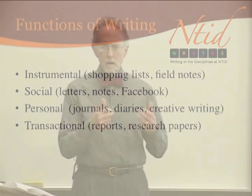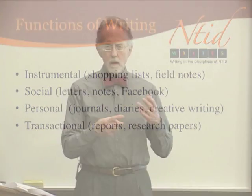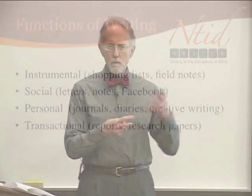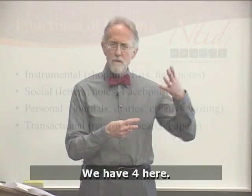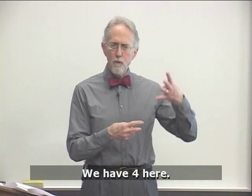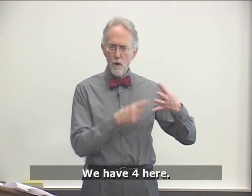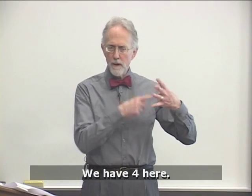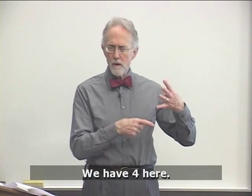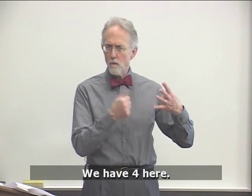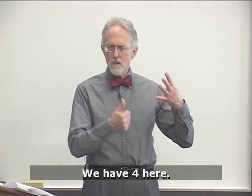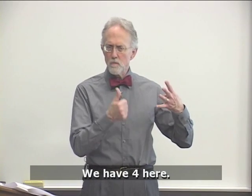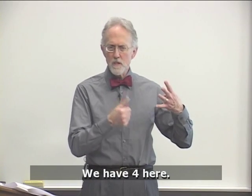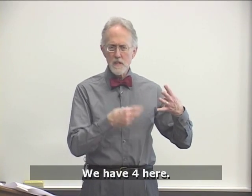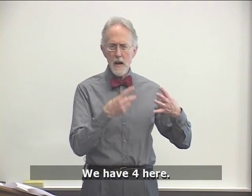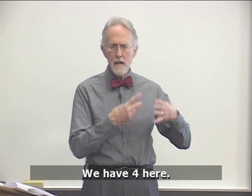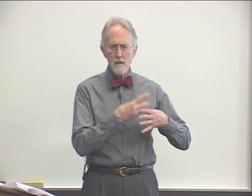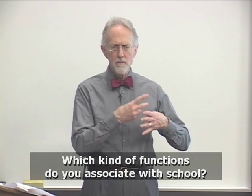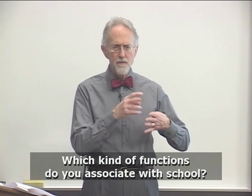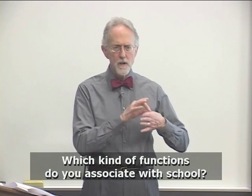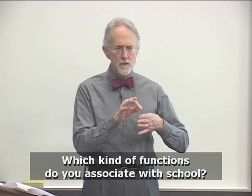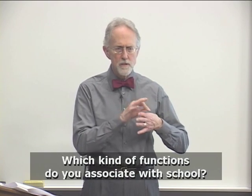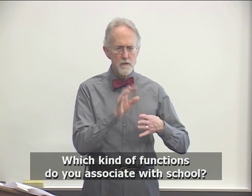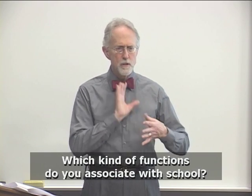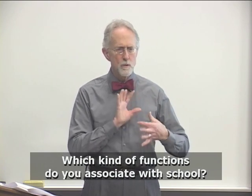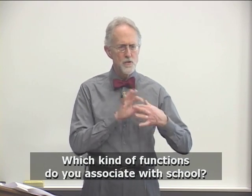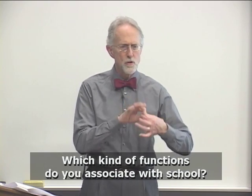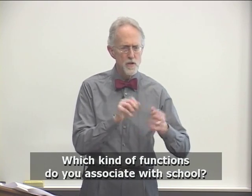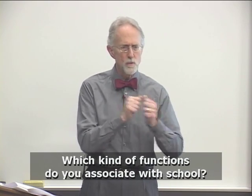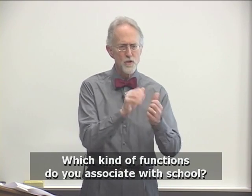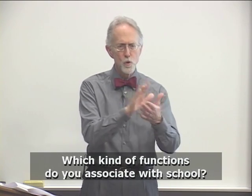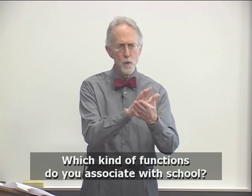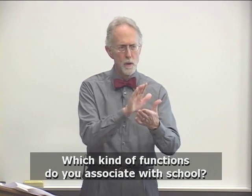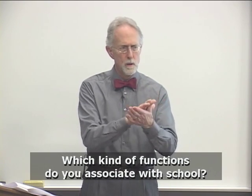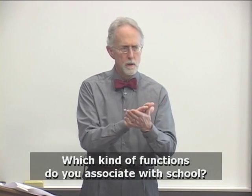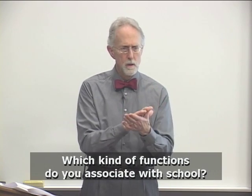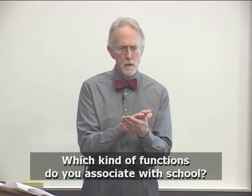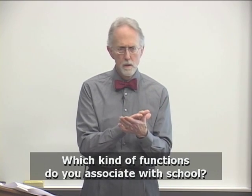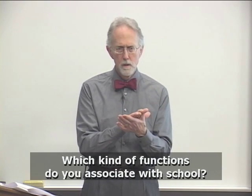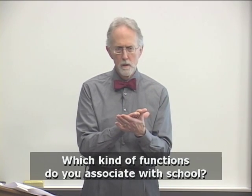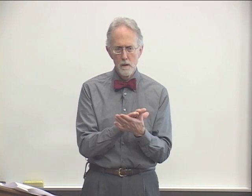We have four here. Which kind of functions do you associate with school?